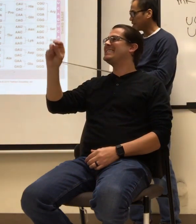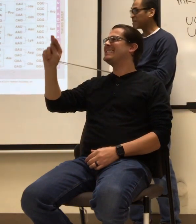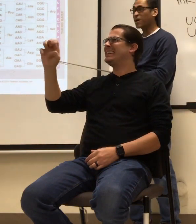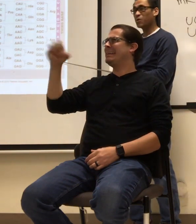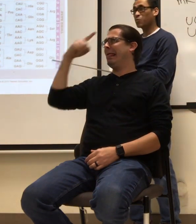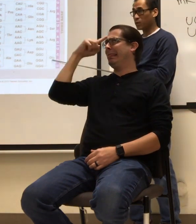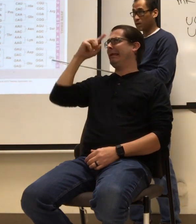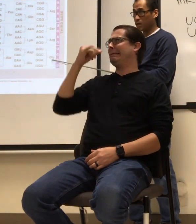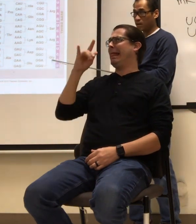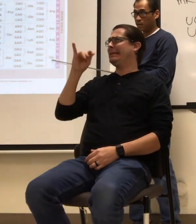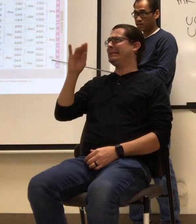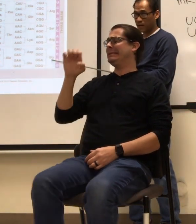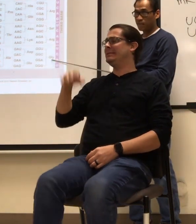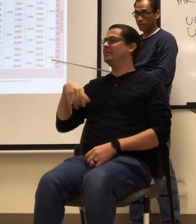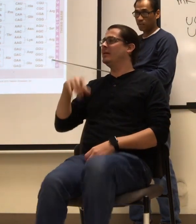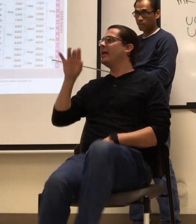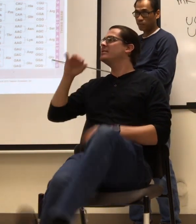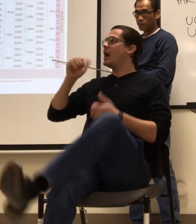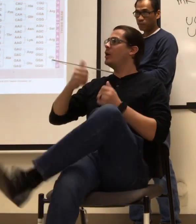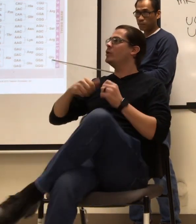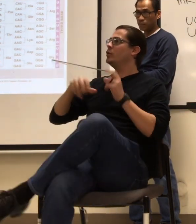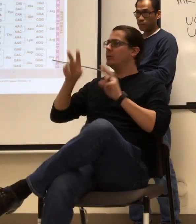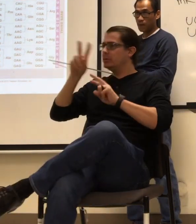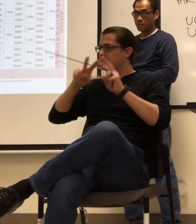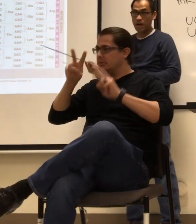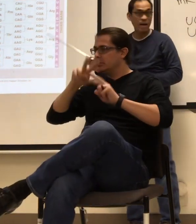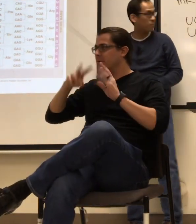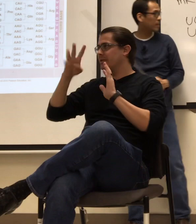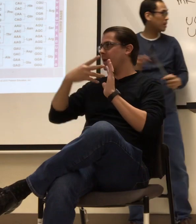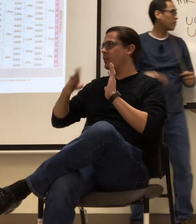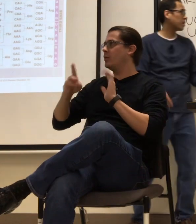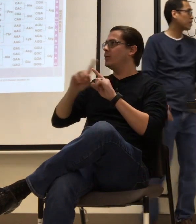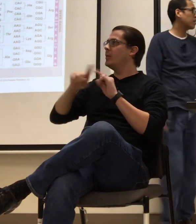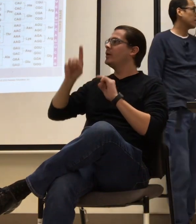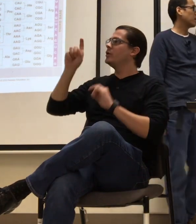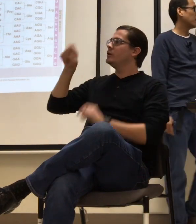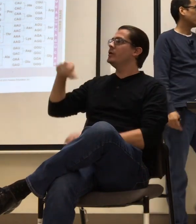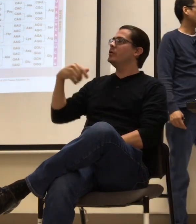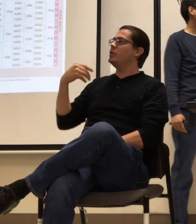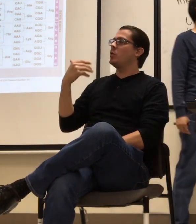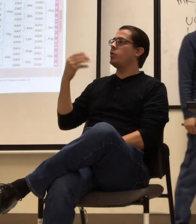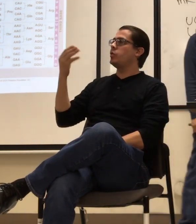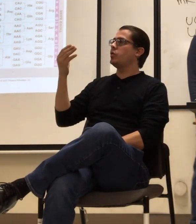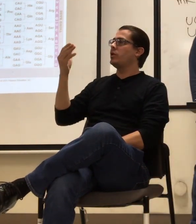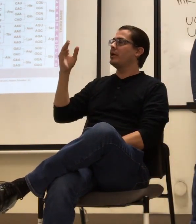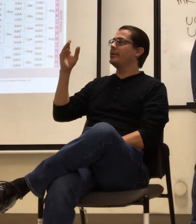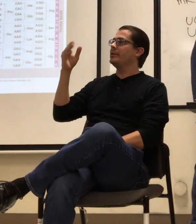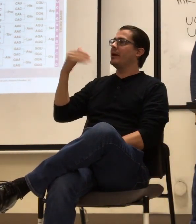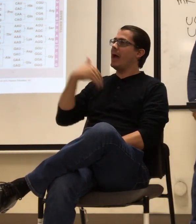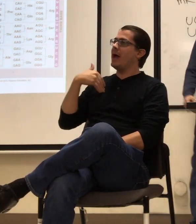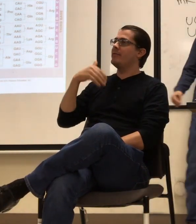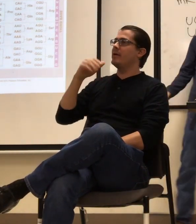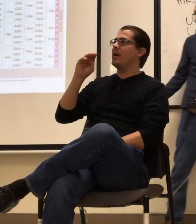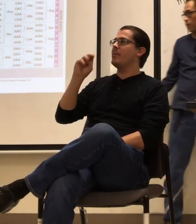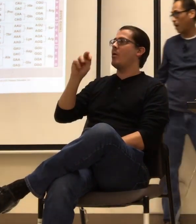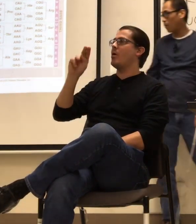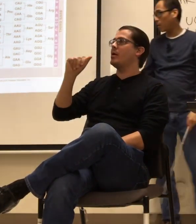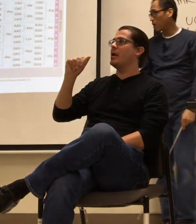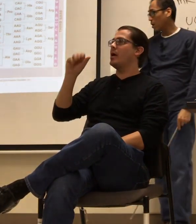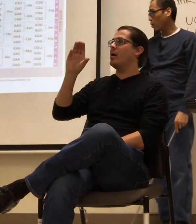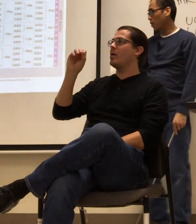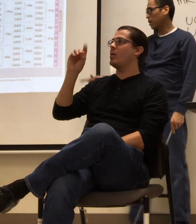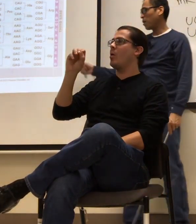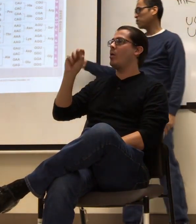But anyways, that's how you read the table. Okay, but you have to be given the mRNA codon, and then you can kind of figure